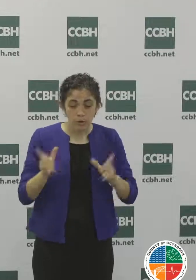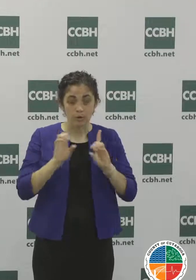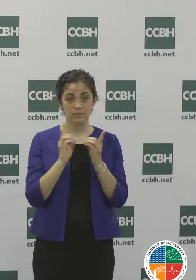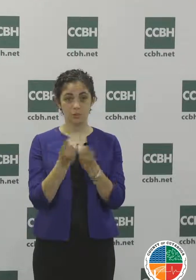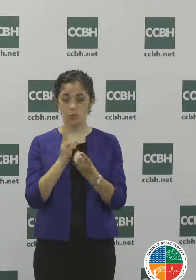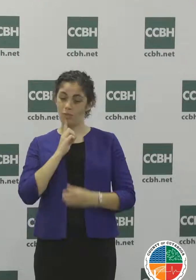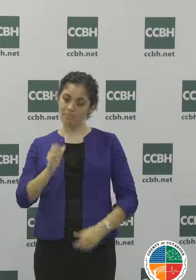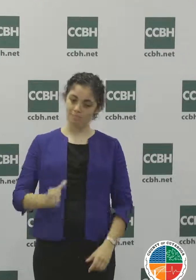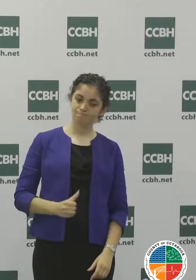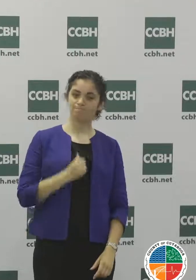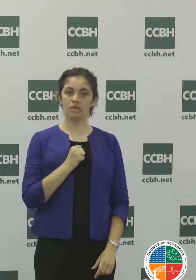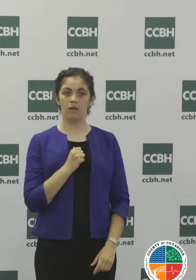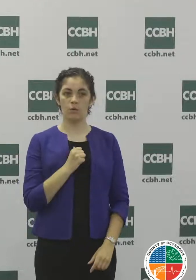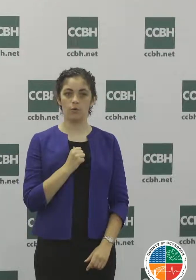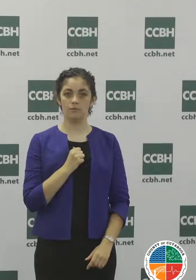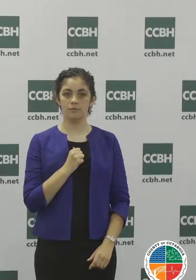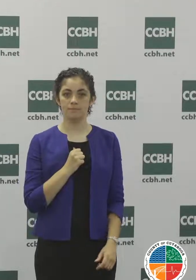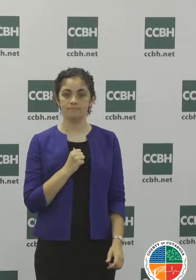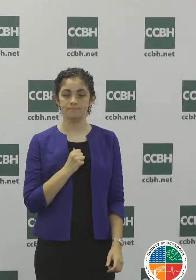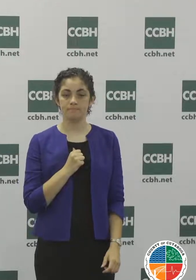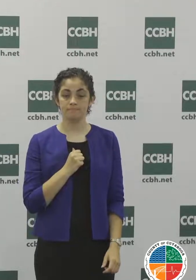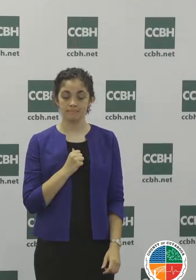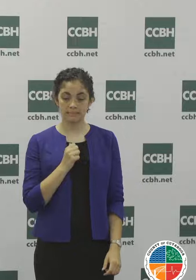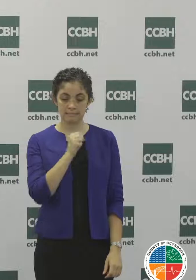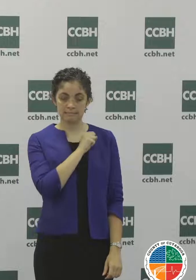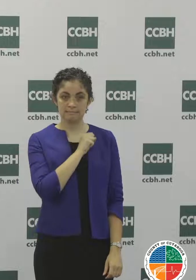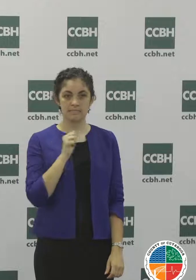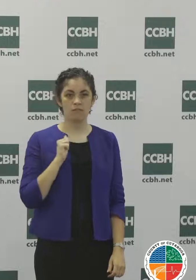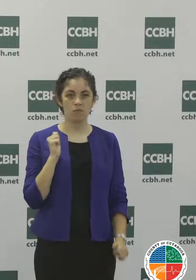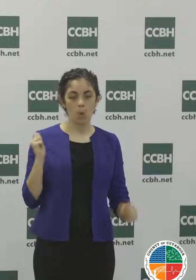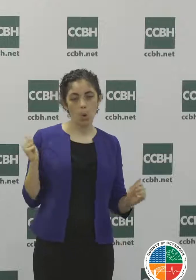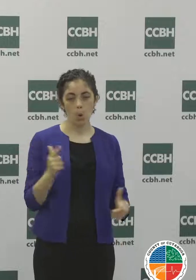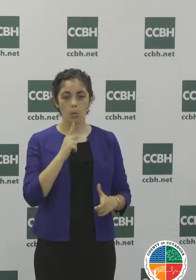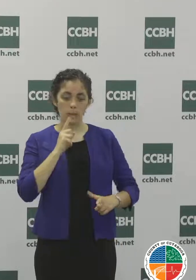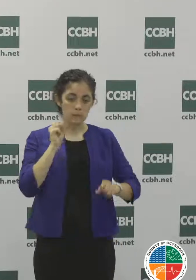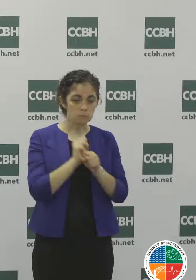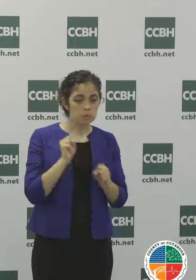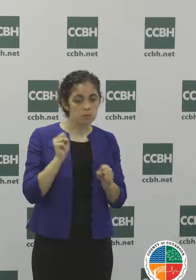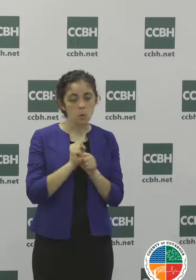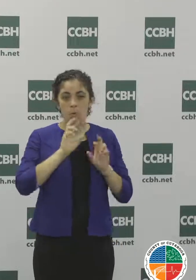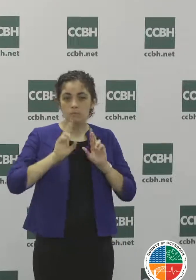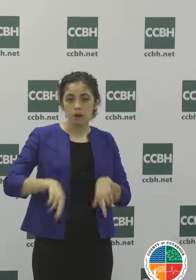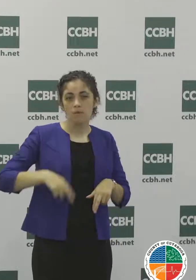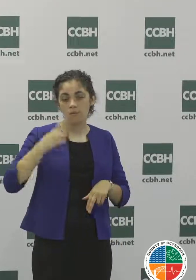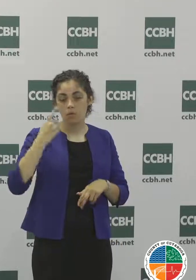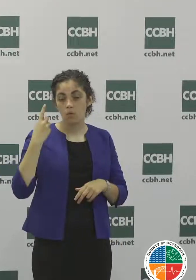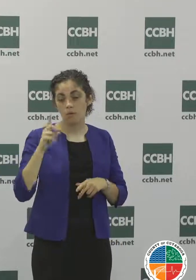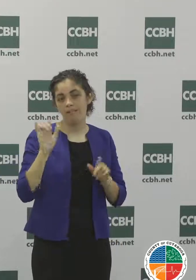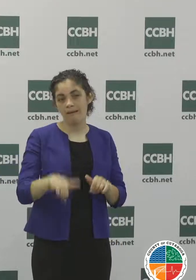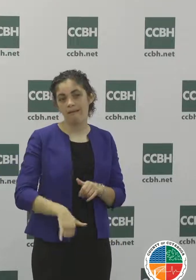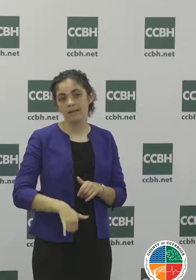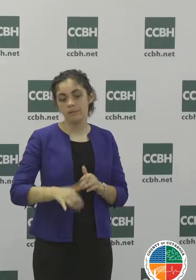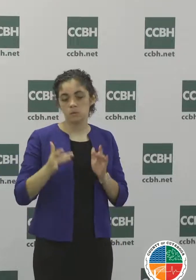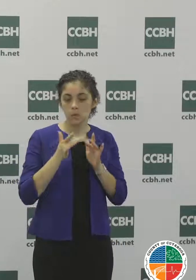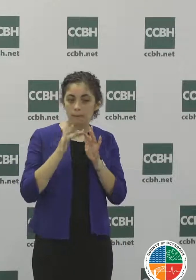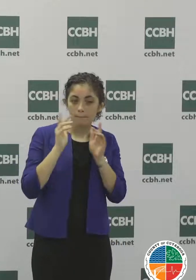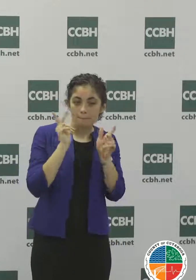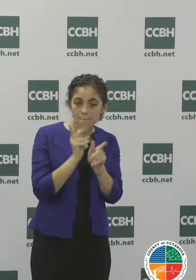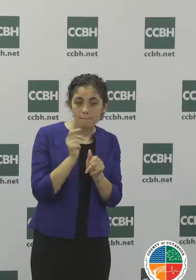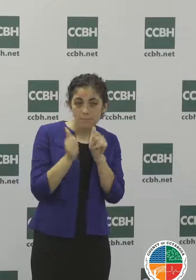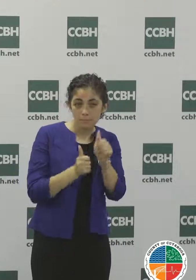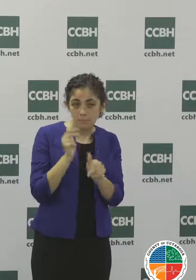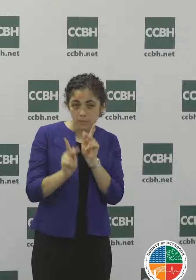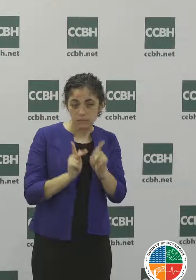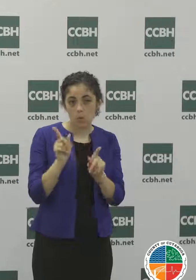very proud of the staff that have put their heart and soul into this response. By tracking people in contact